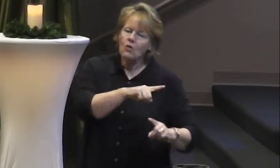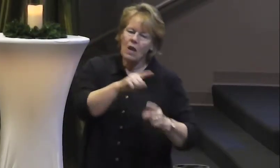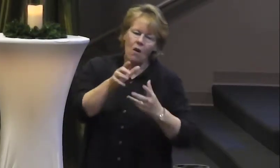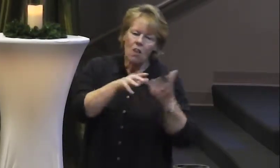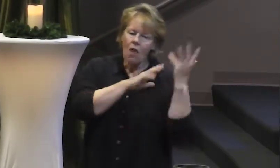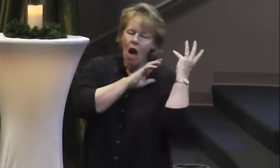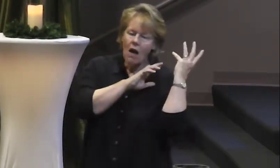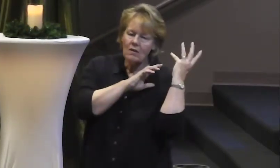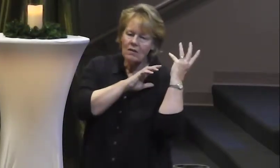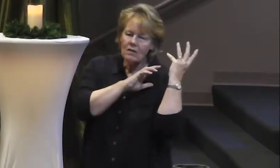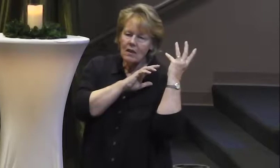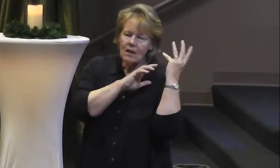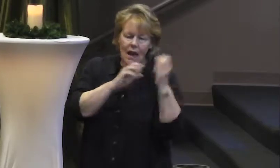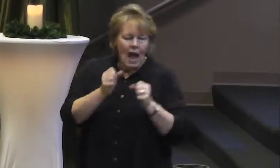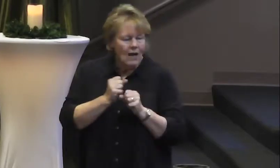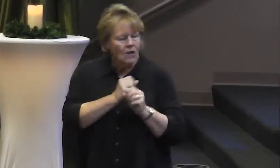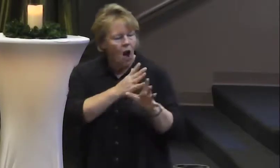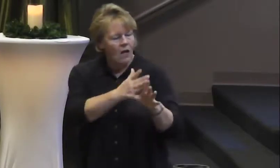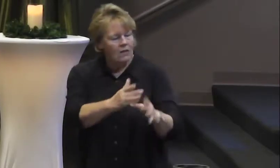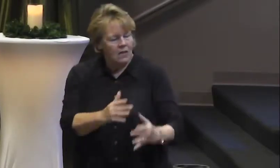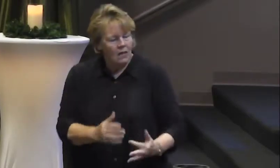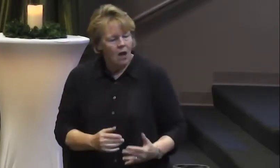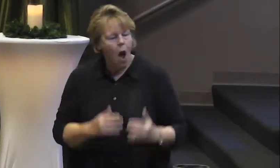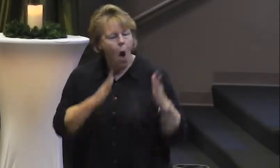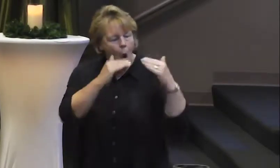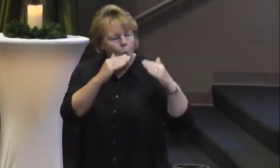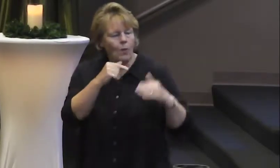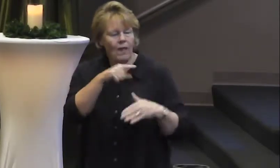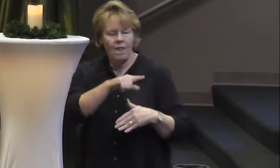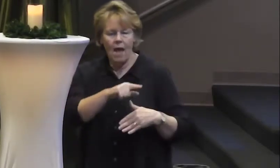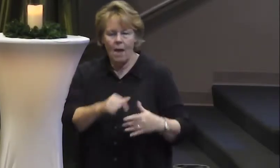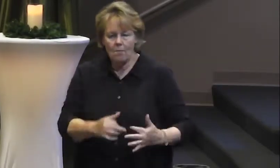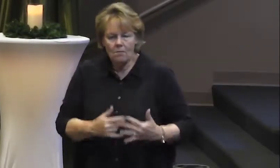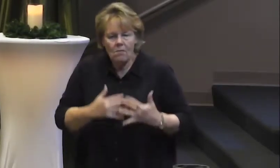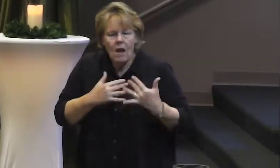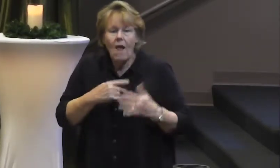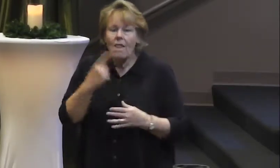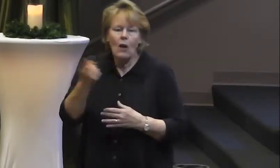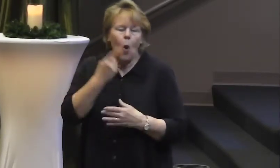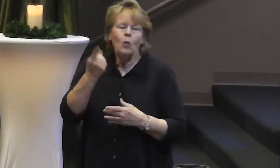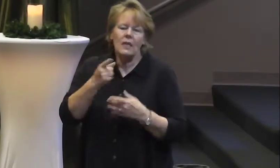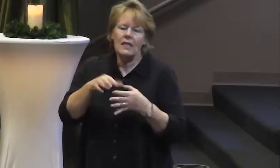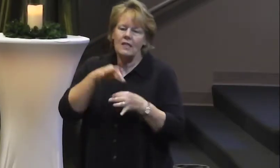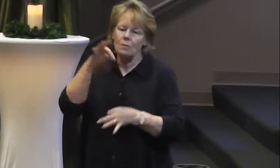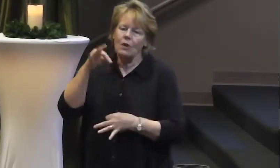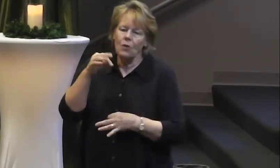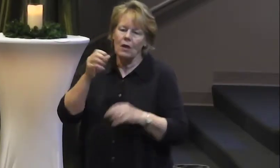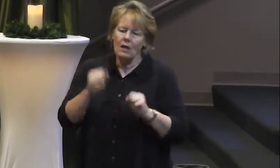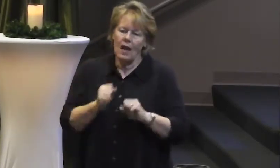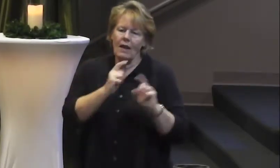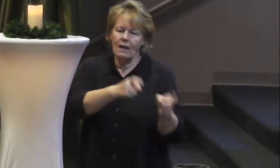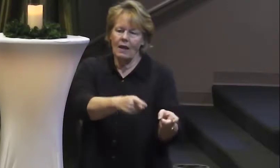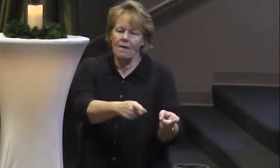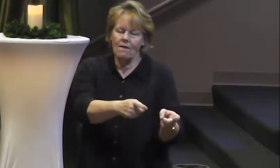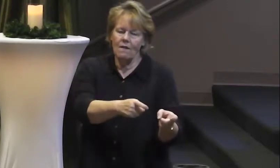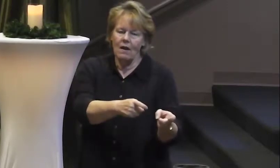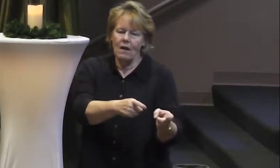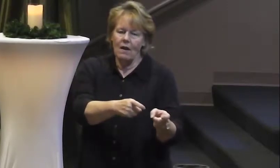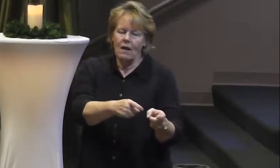stirring within them the hope that He wants to give. Now, in the very next chapter of Romans chapter 9, there's